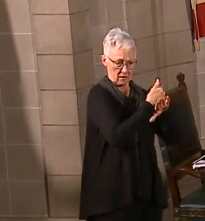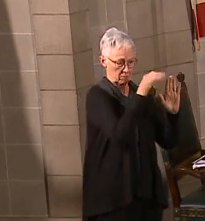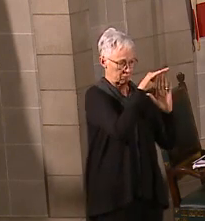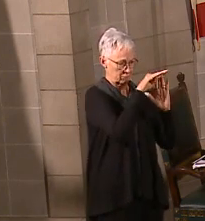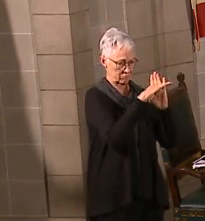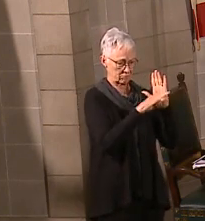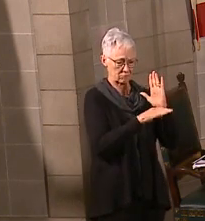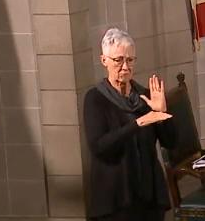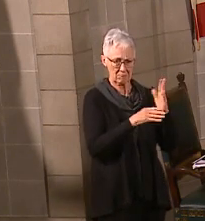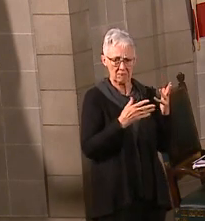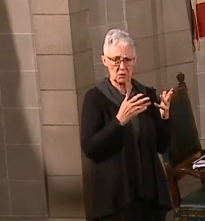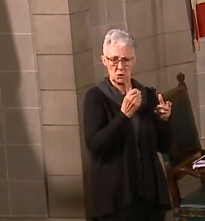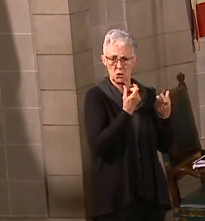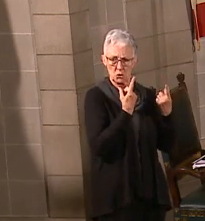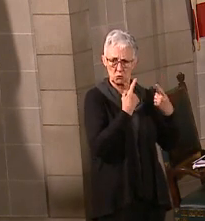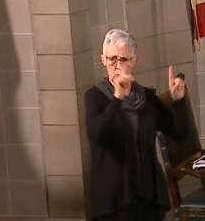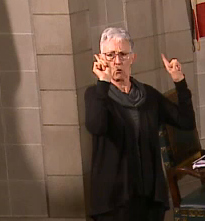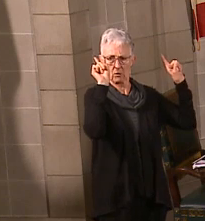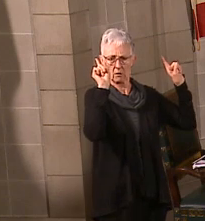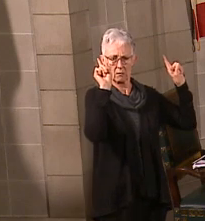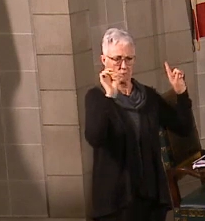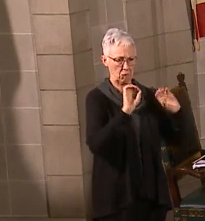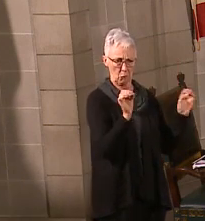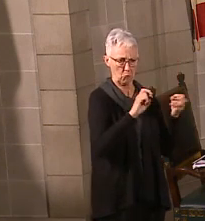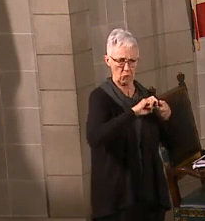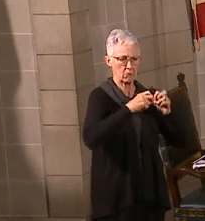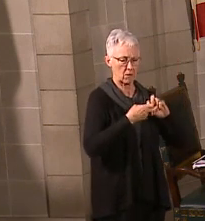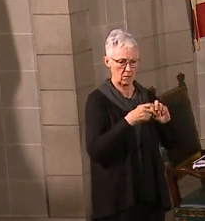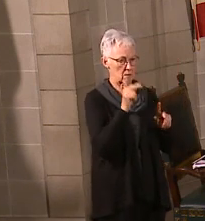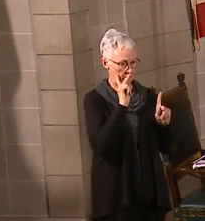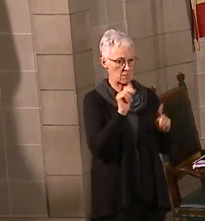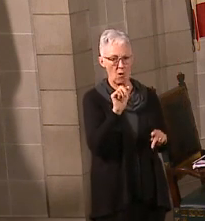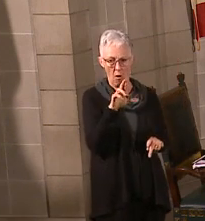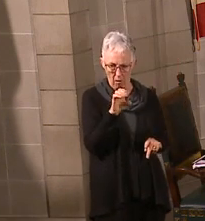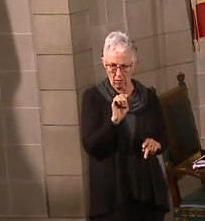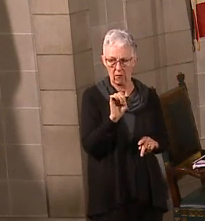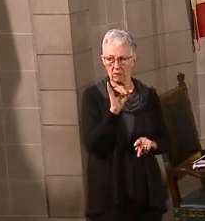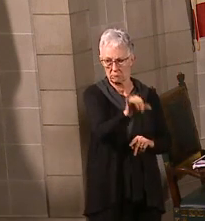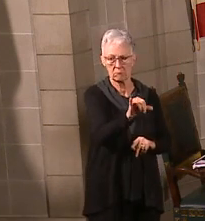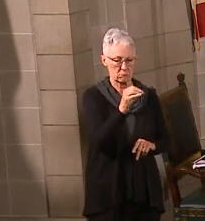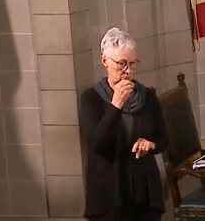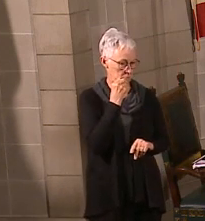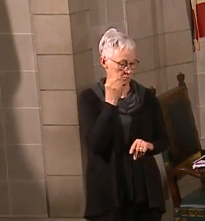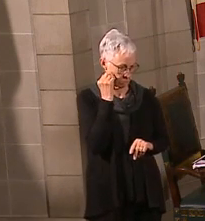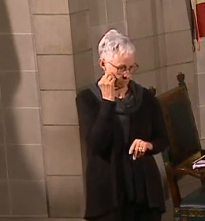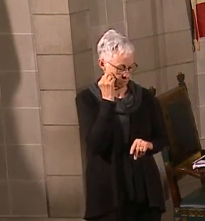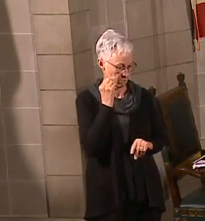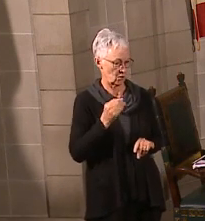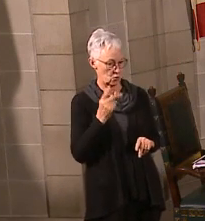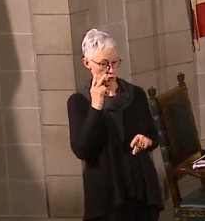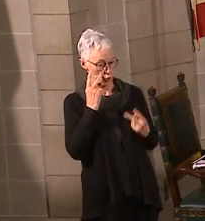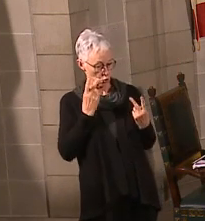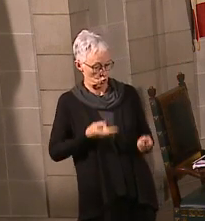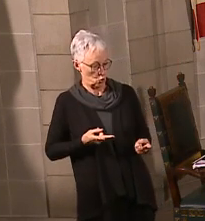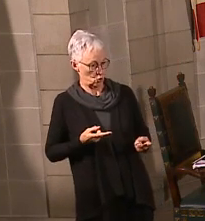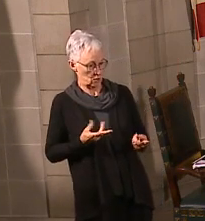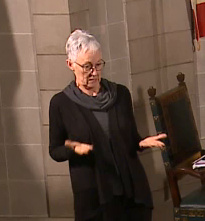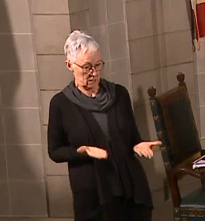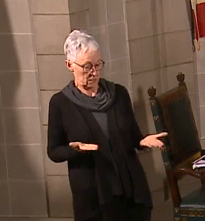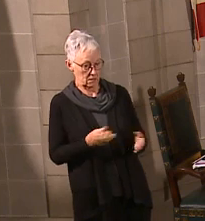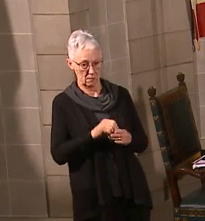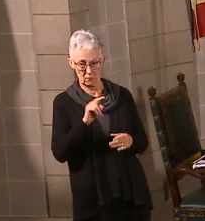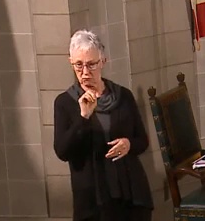going into their office. And we can also see that, again, across the state, and you look at the data here in Nebraska where we have still under